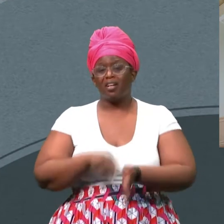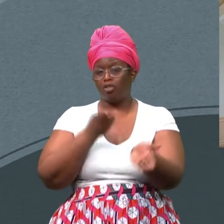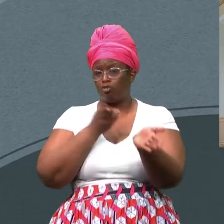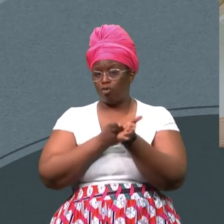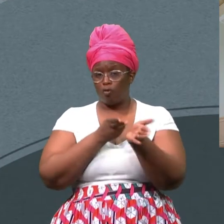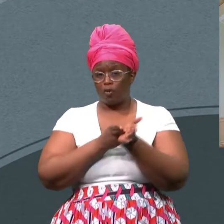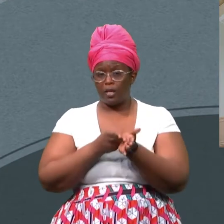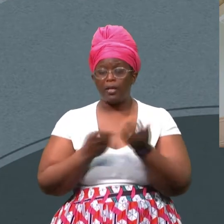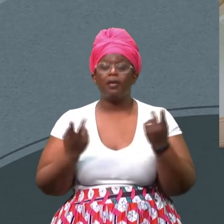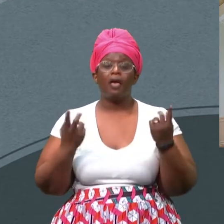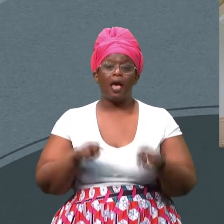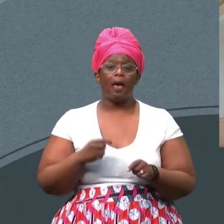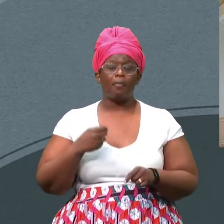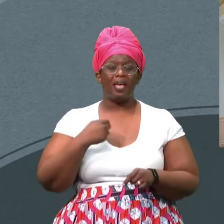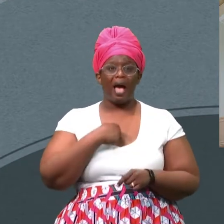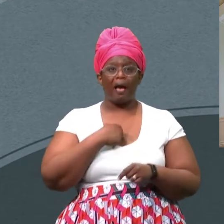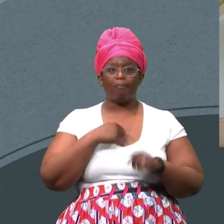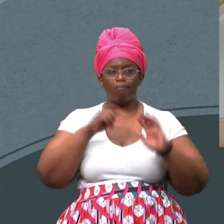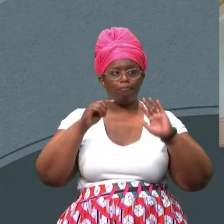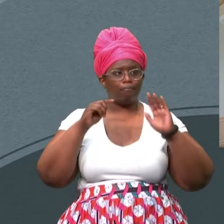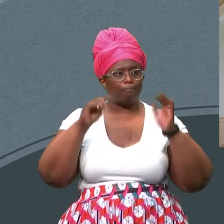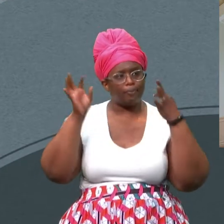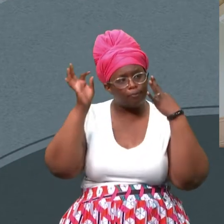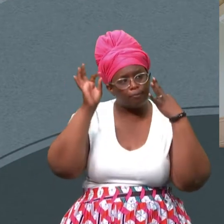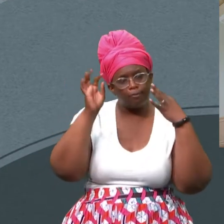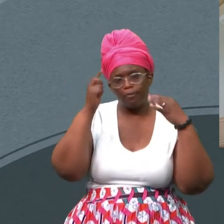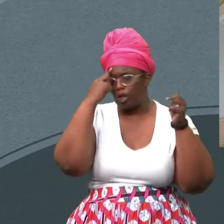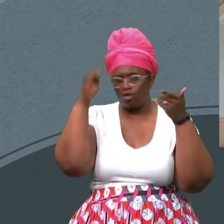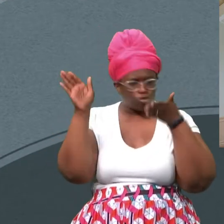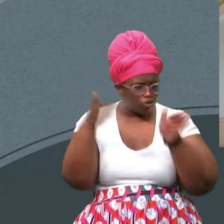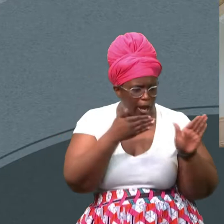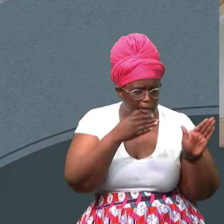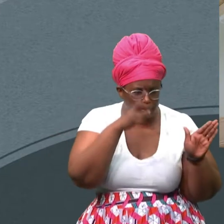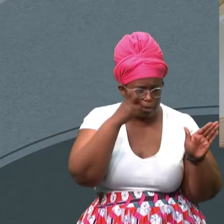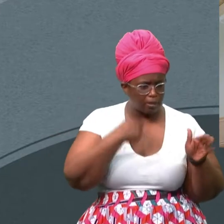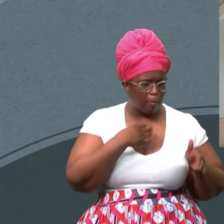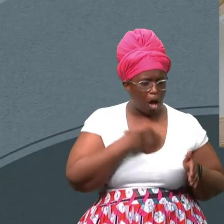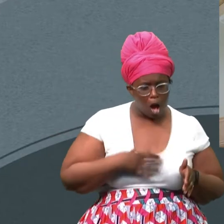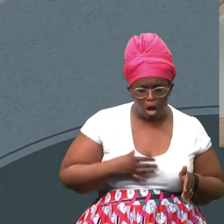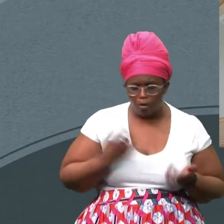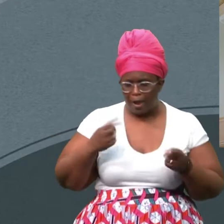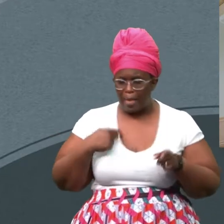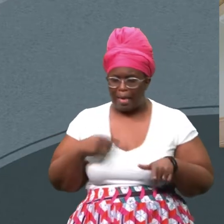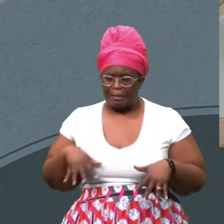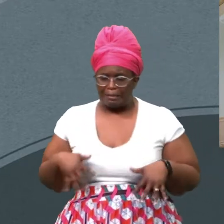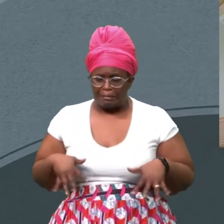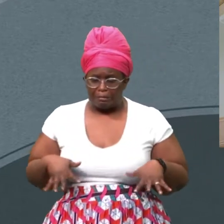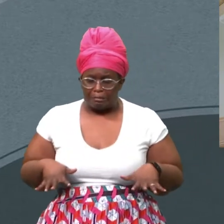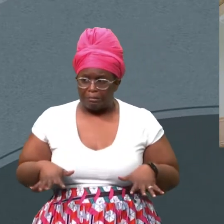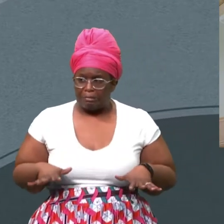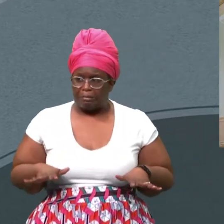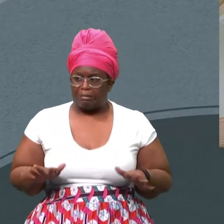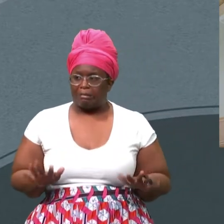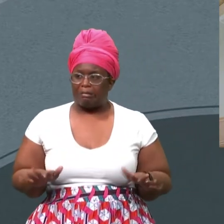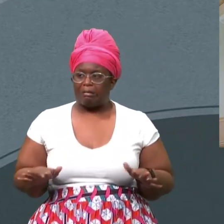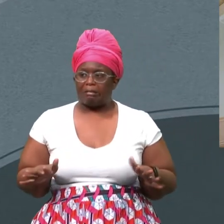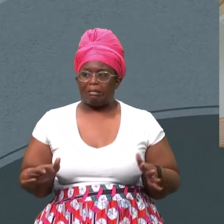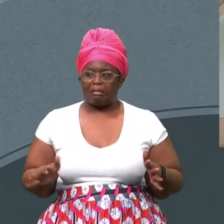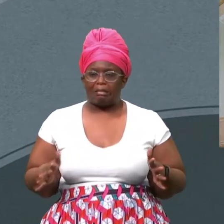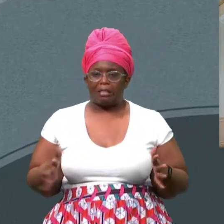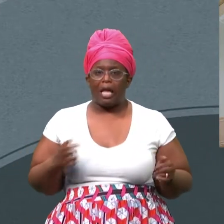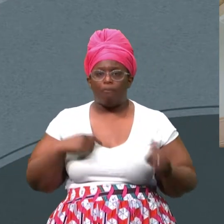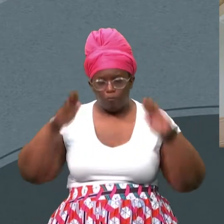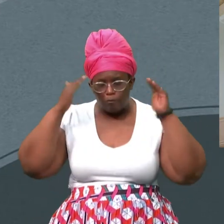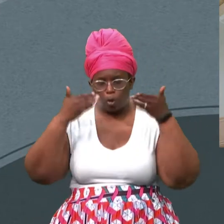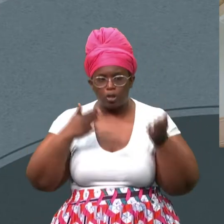is, when I am preoccupied and distracted by my hunger, when I am jittery, when I'm focusing on my physical